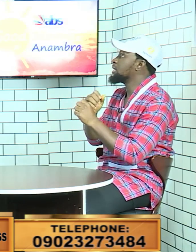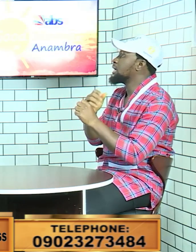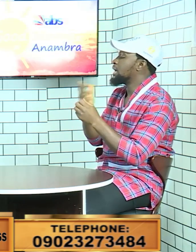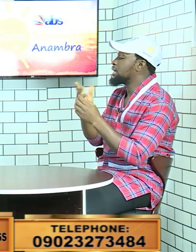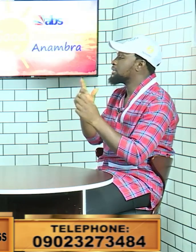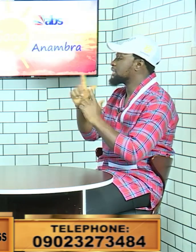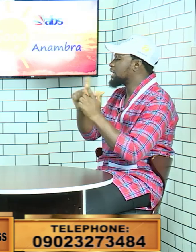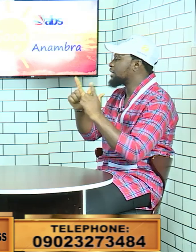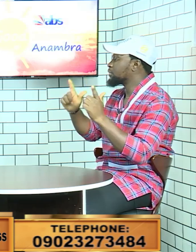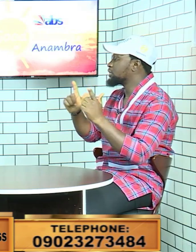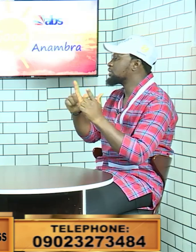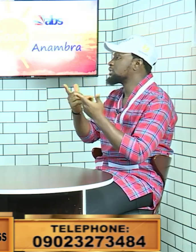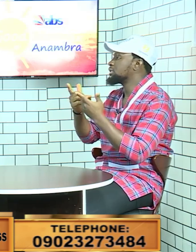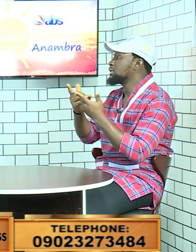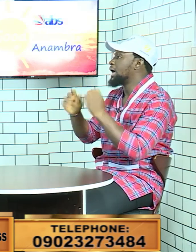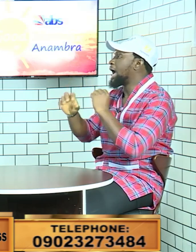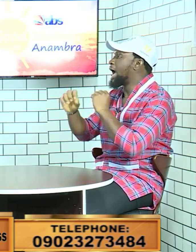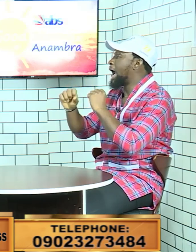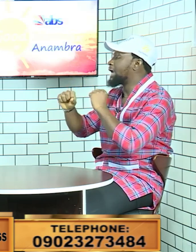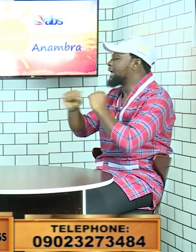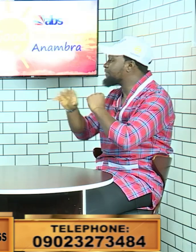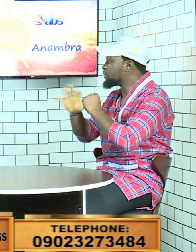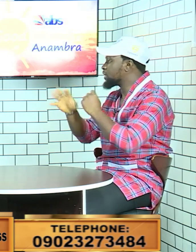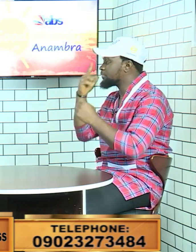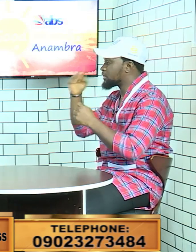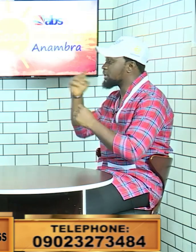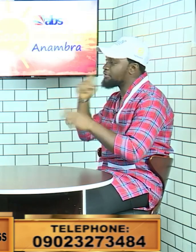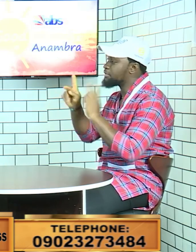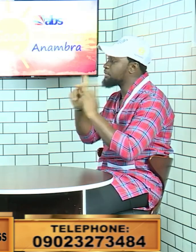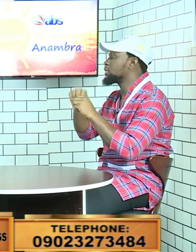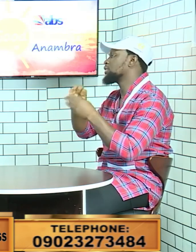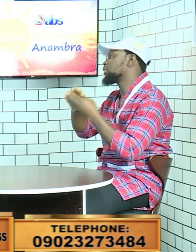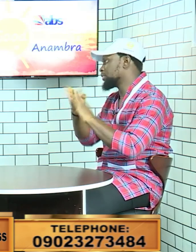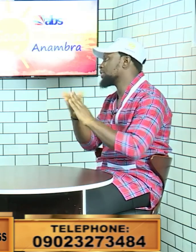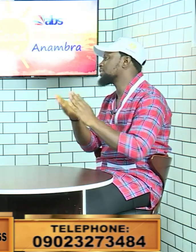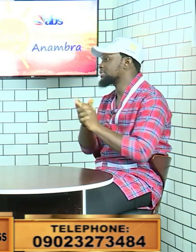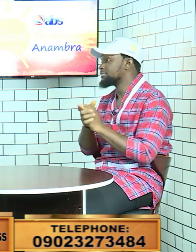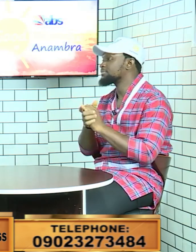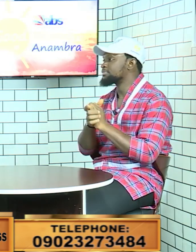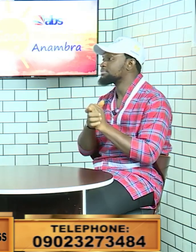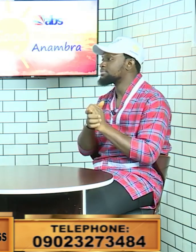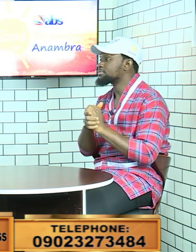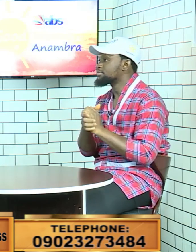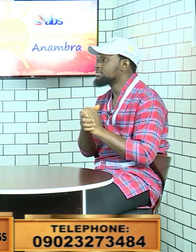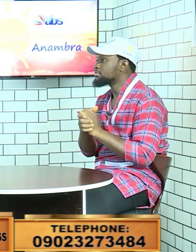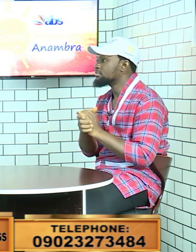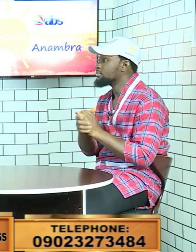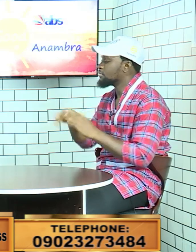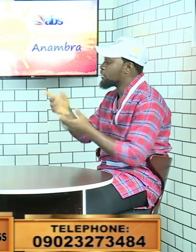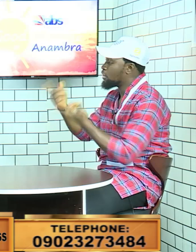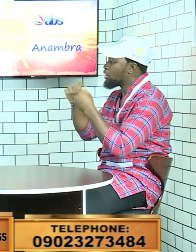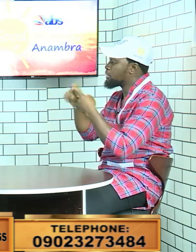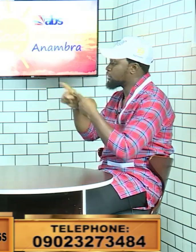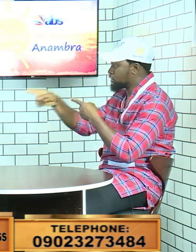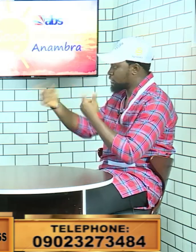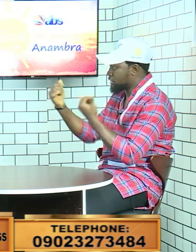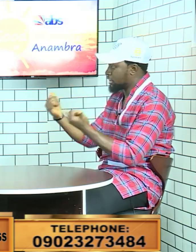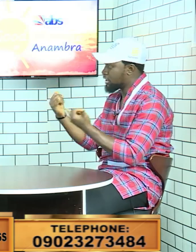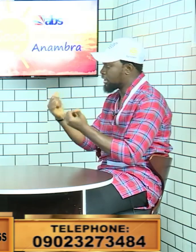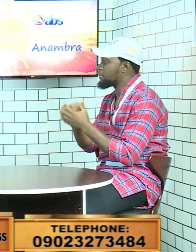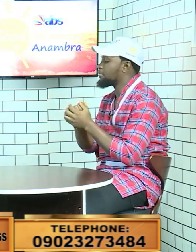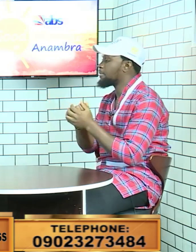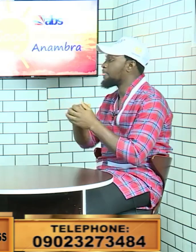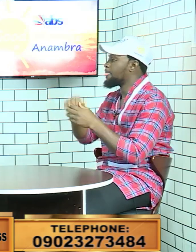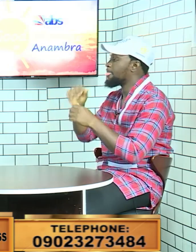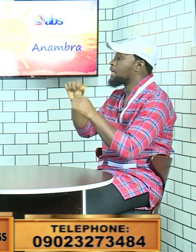making sign language an advocacy for the deaf people in the community. Okay. Coming to you, Honorable